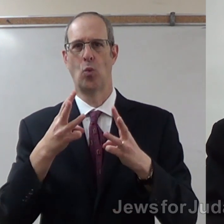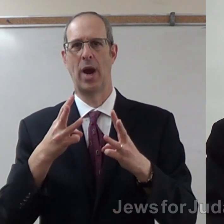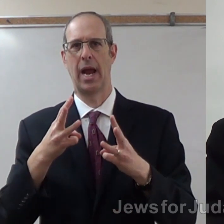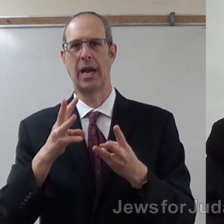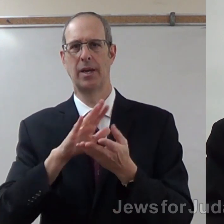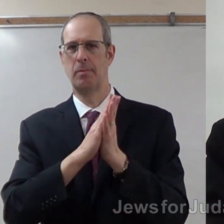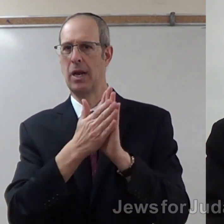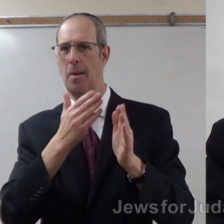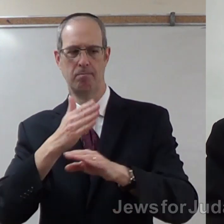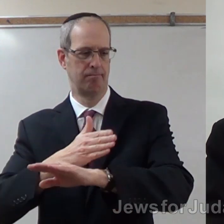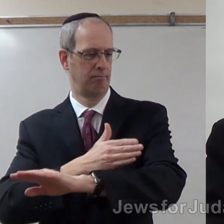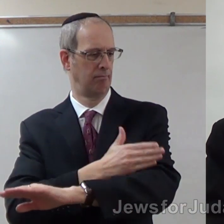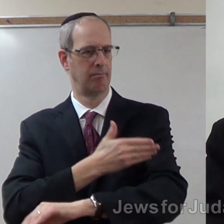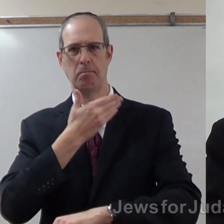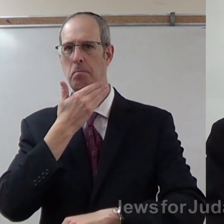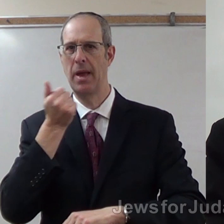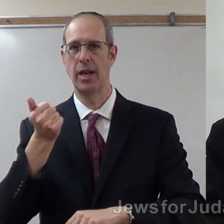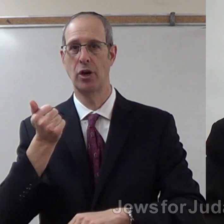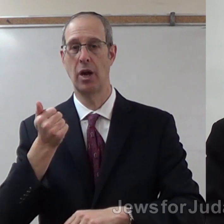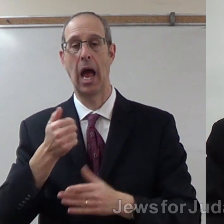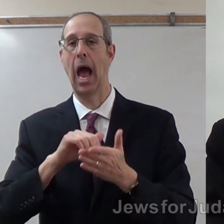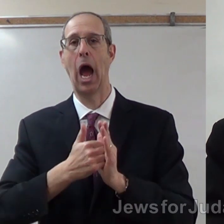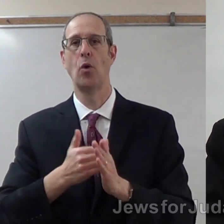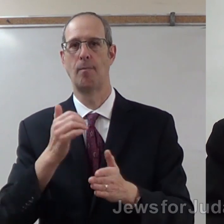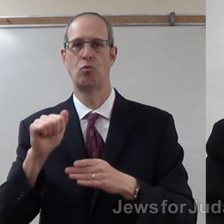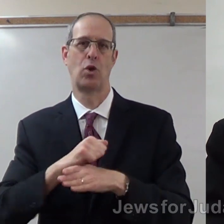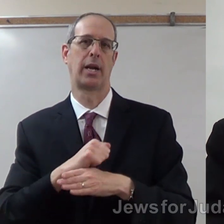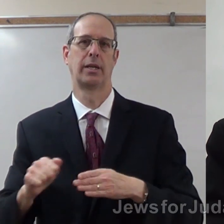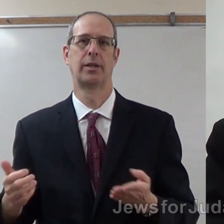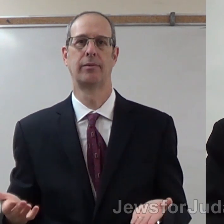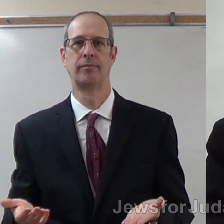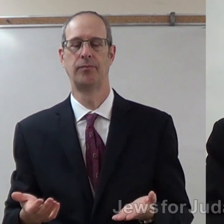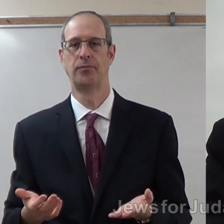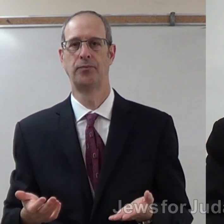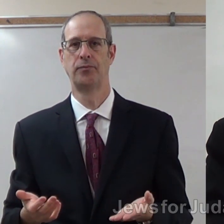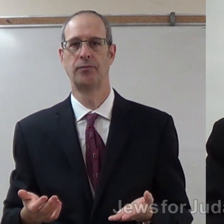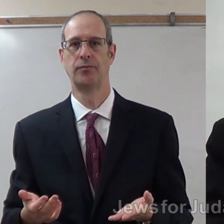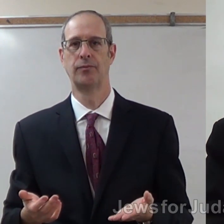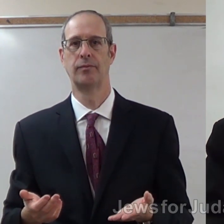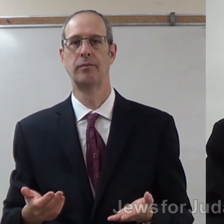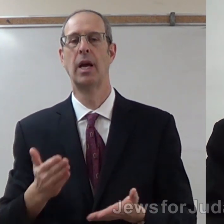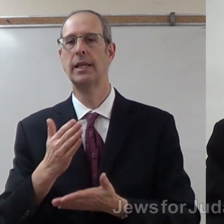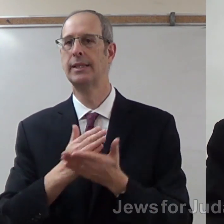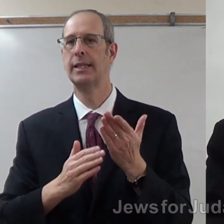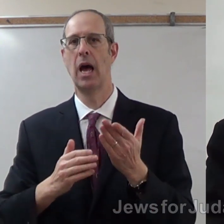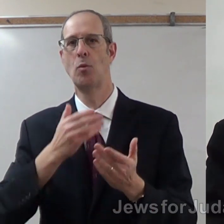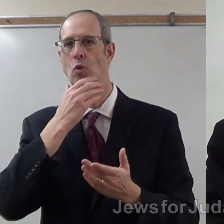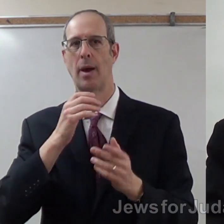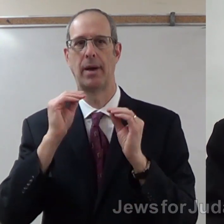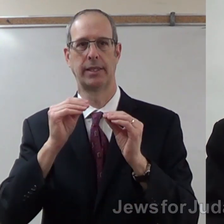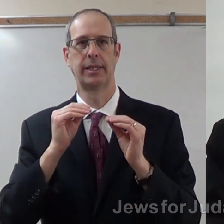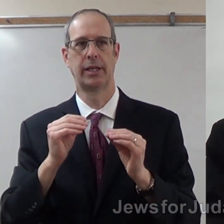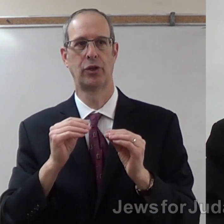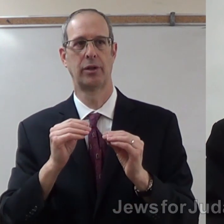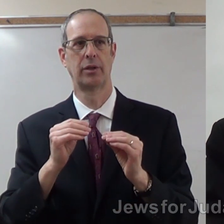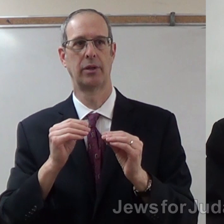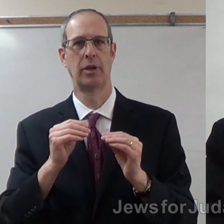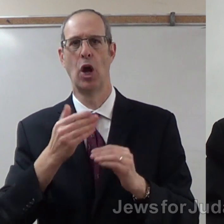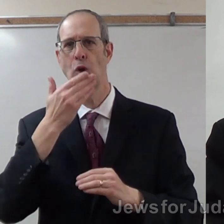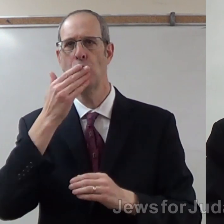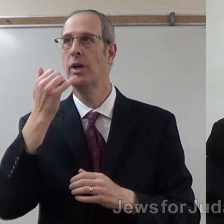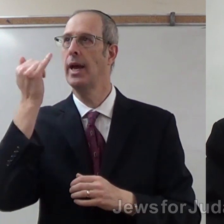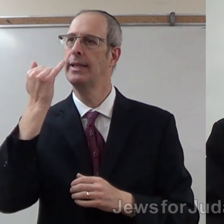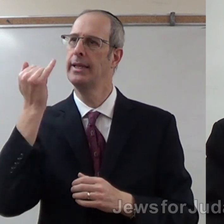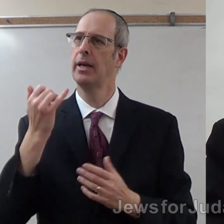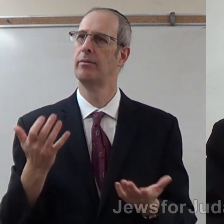succeed in anything in life is by practicing. So some rabbis teach that it's a good